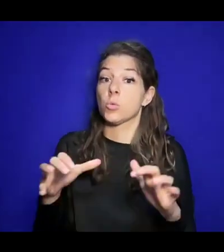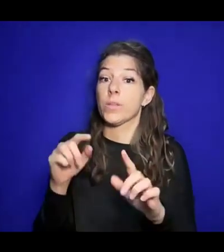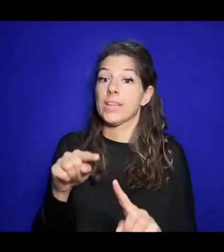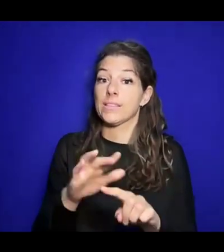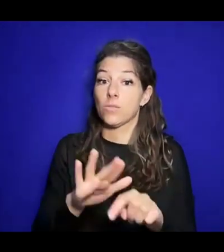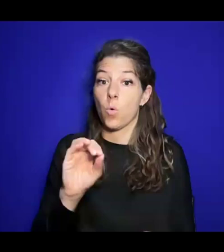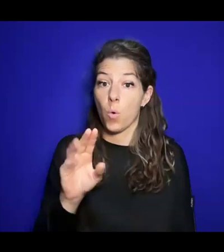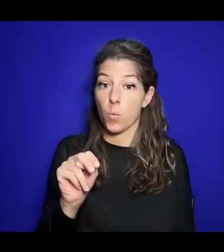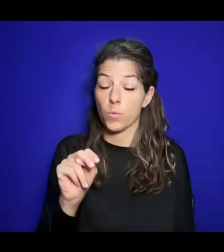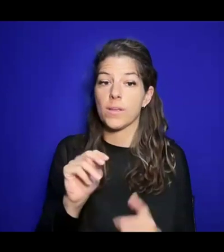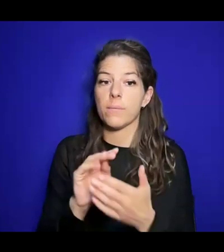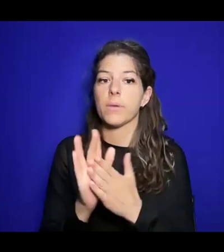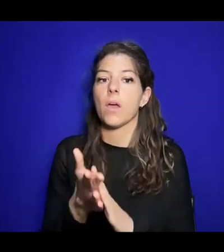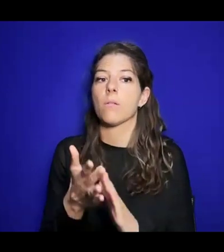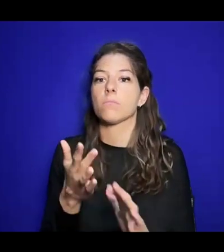your own,